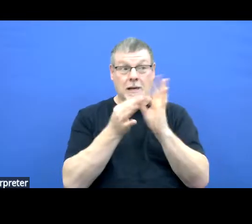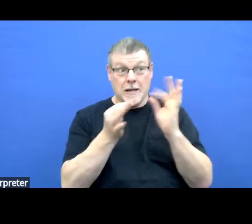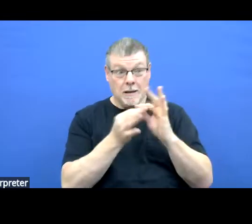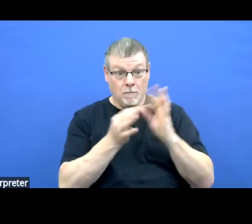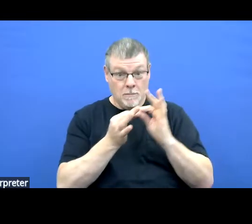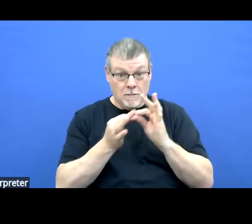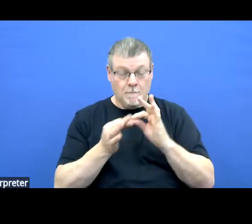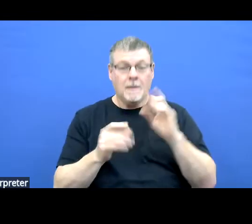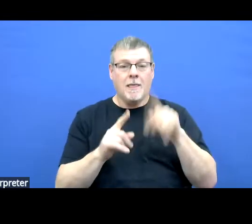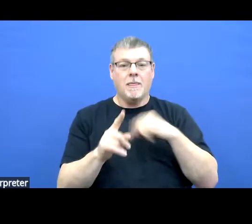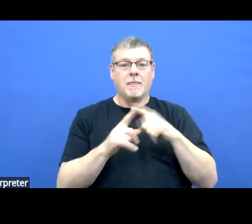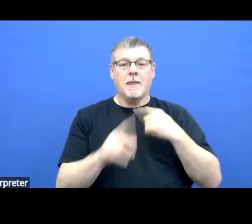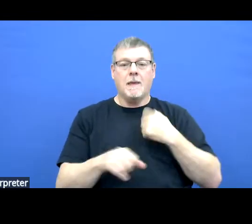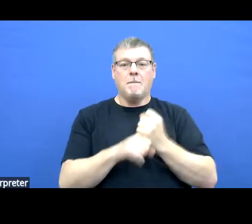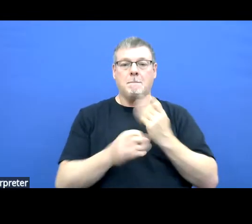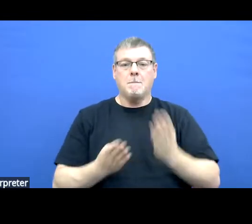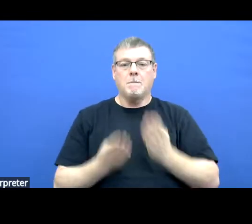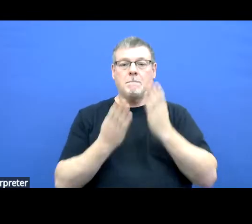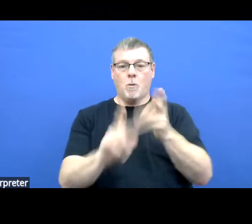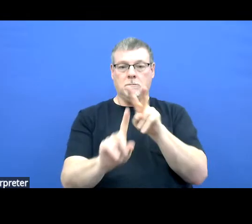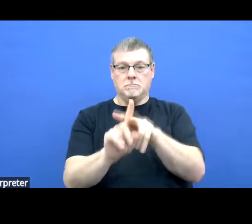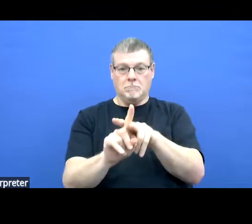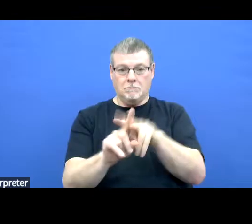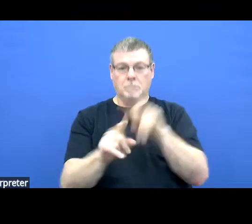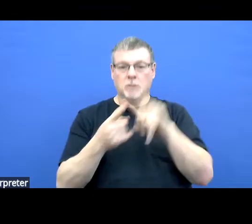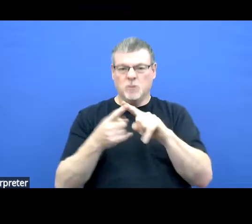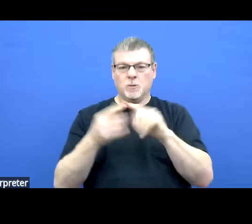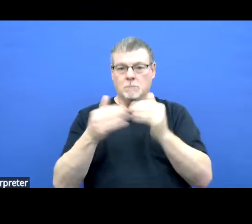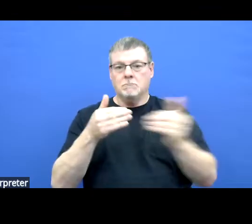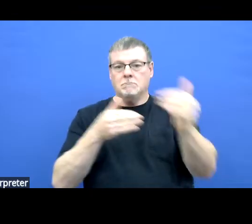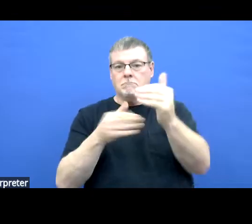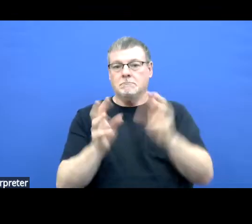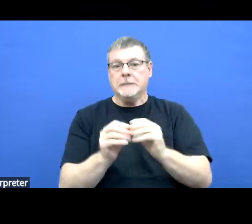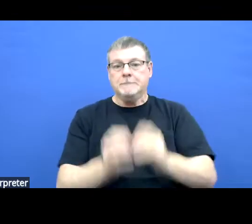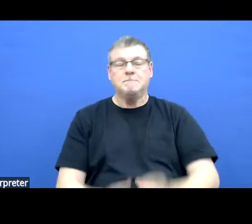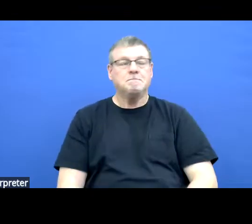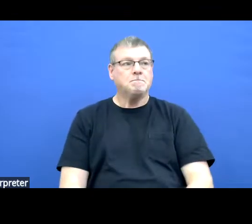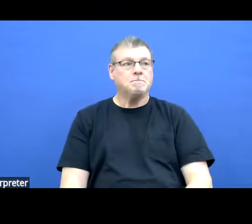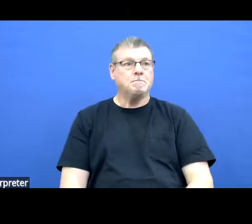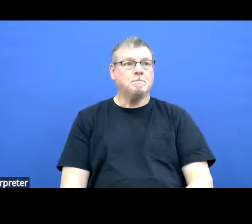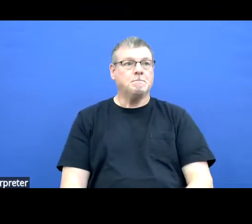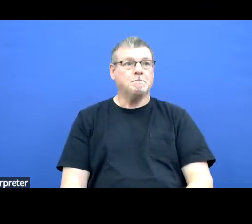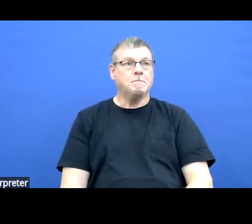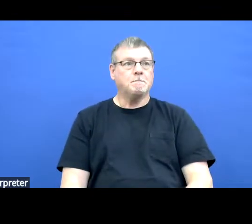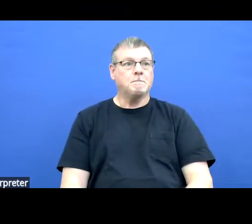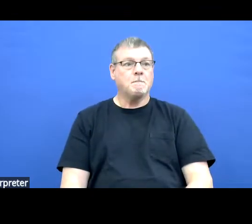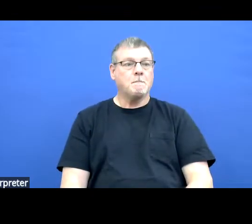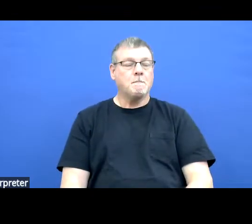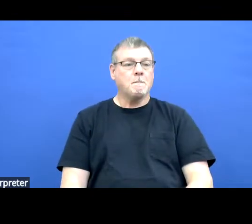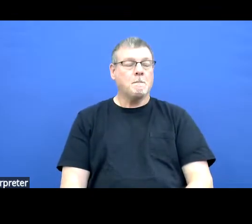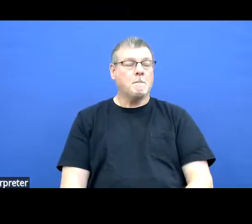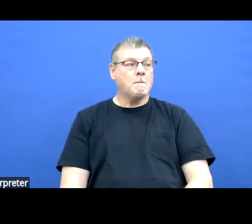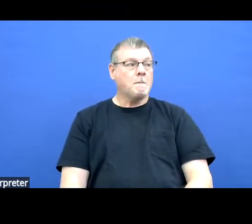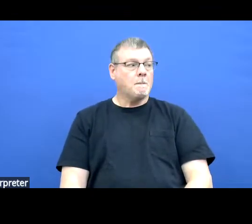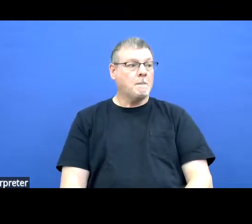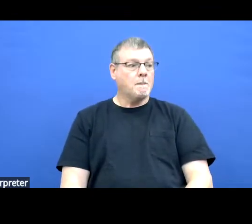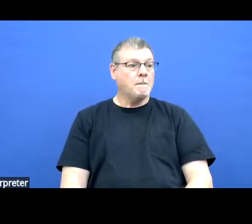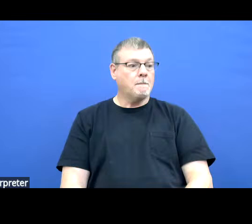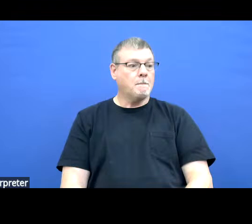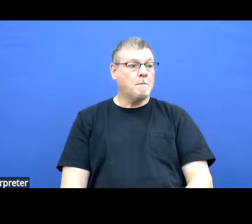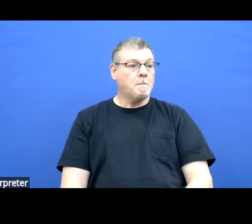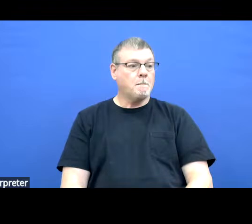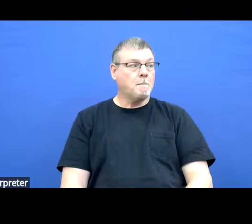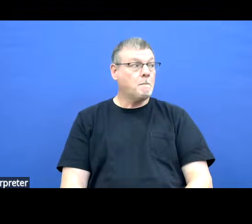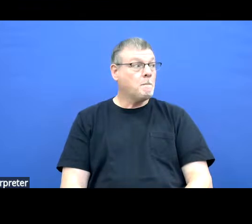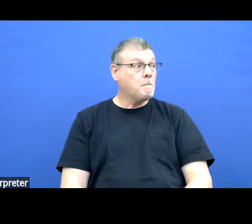then I'm going to make a motion that we table this until the next meeting. Yes. Good idea. And